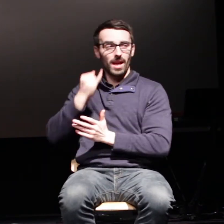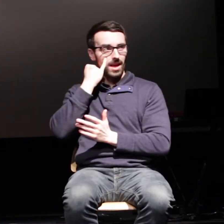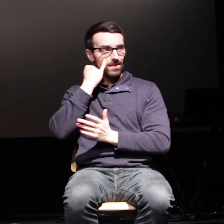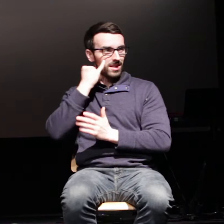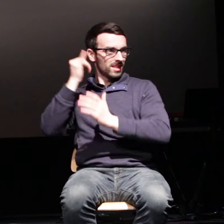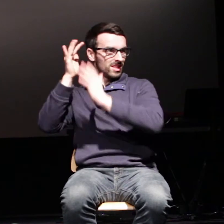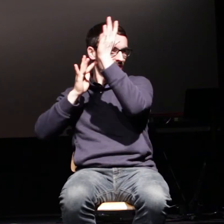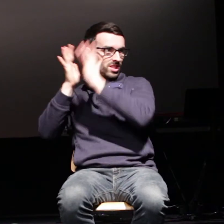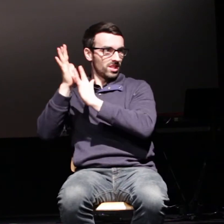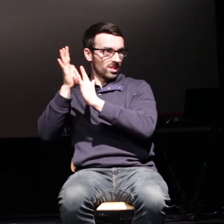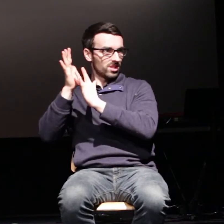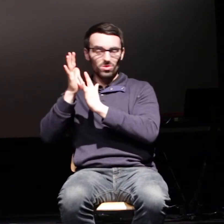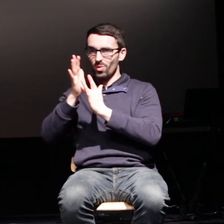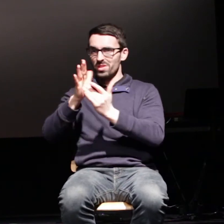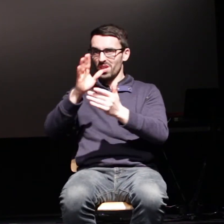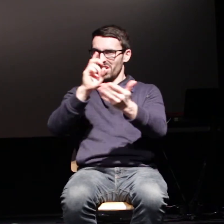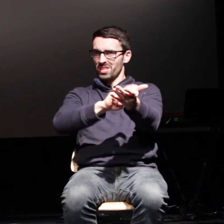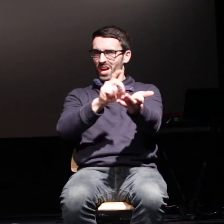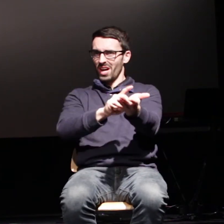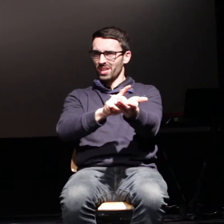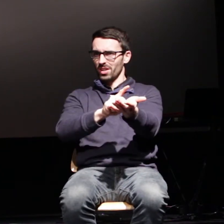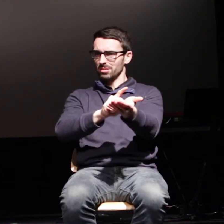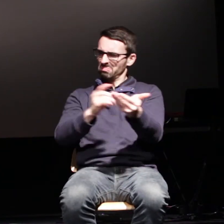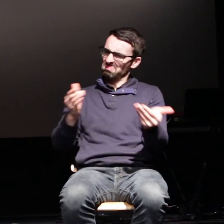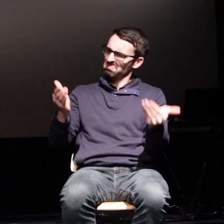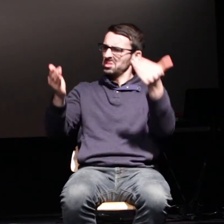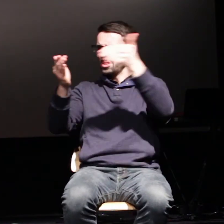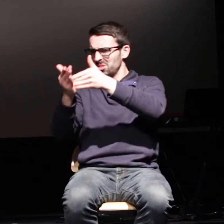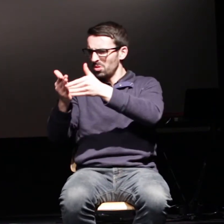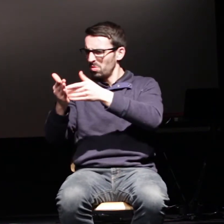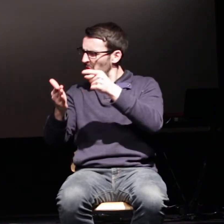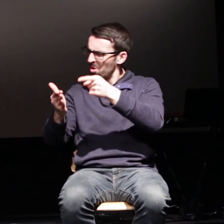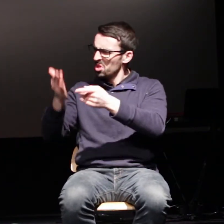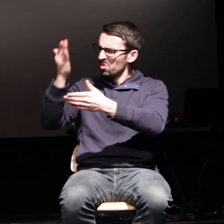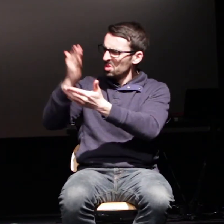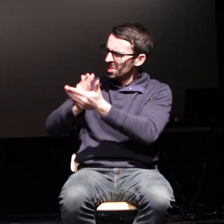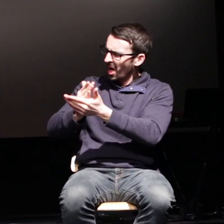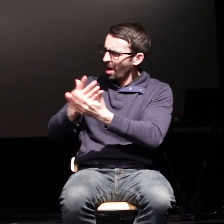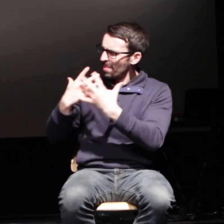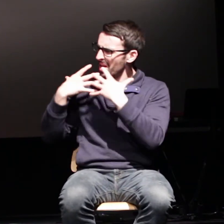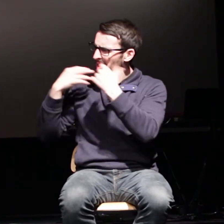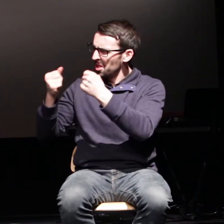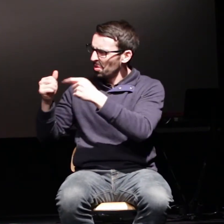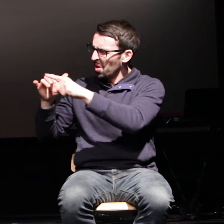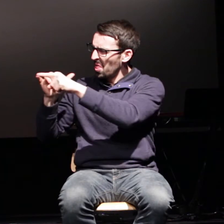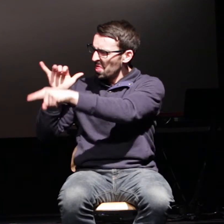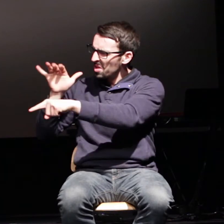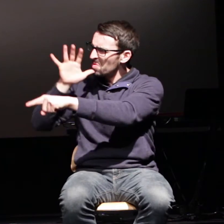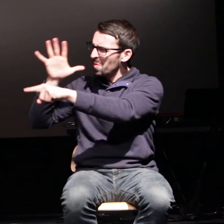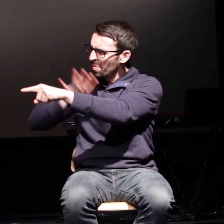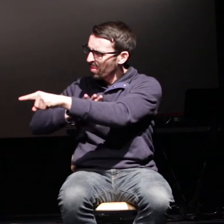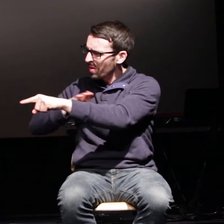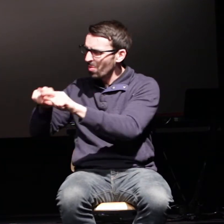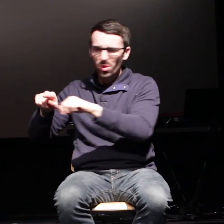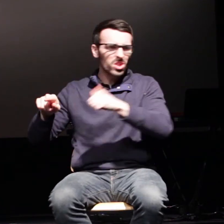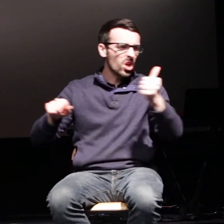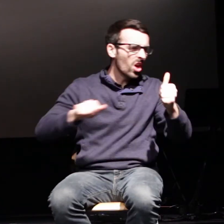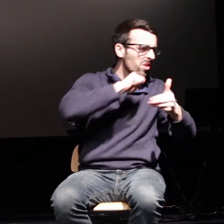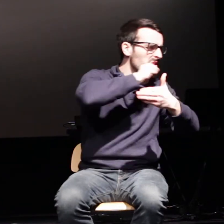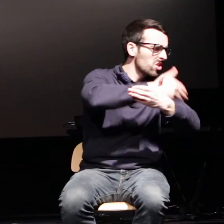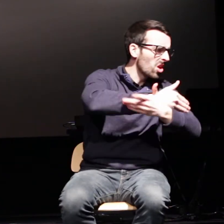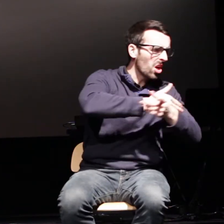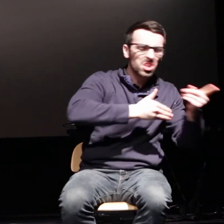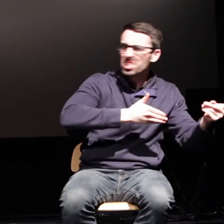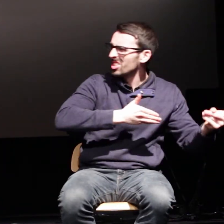doctor, he'd be sued for malpractice, right? You don't stop and heal the woman with this condition when you've got a little girl who's dying. So